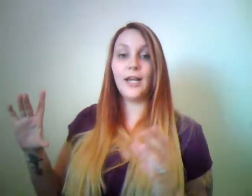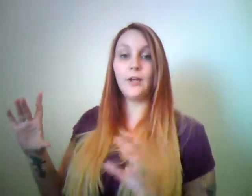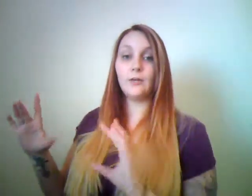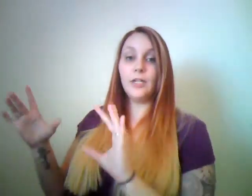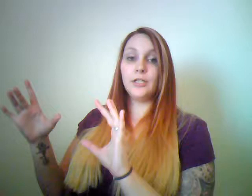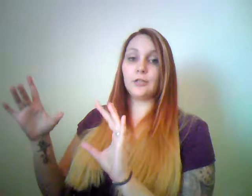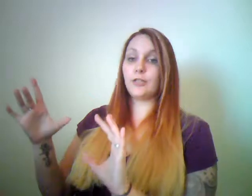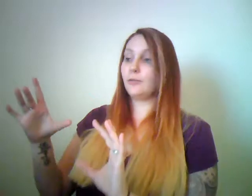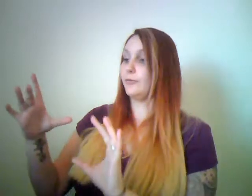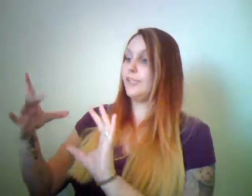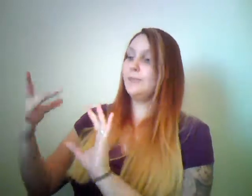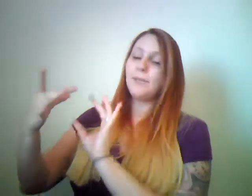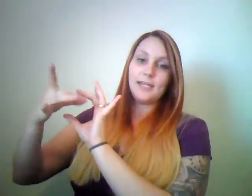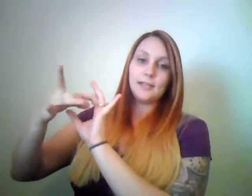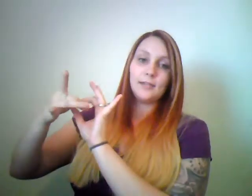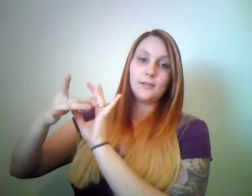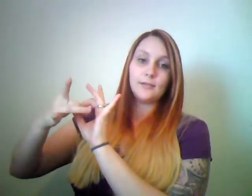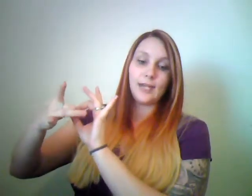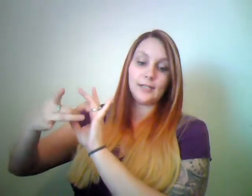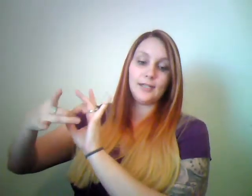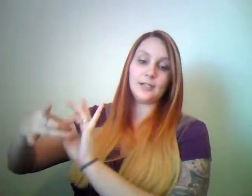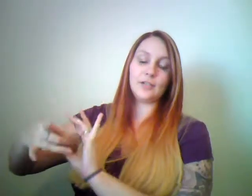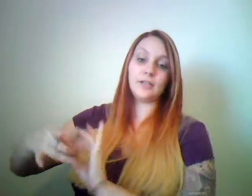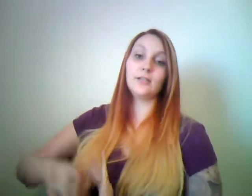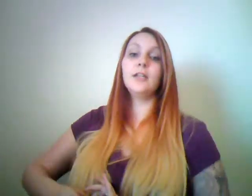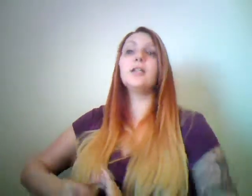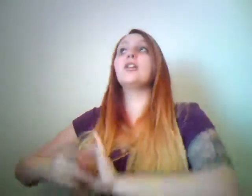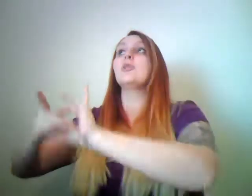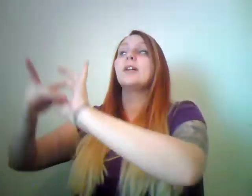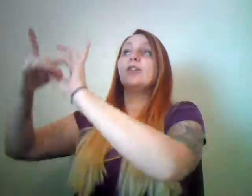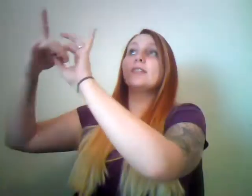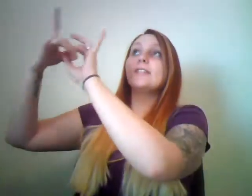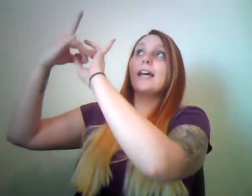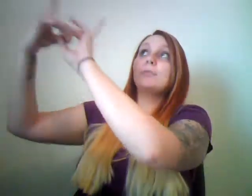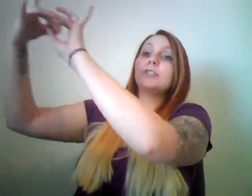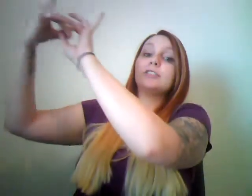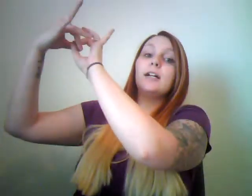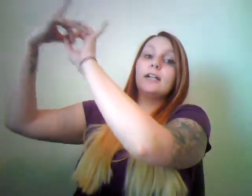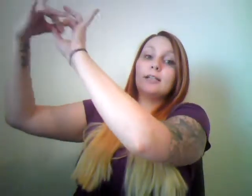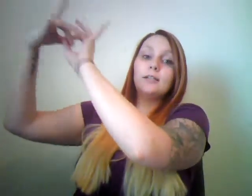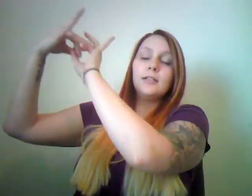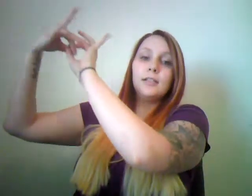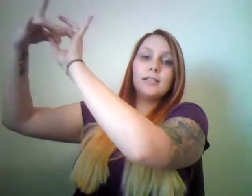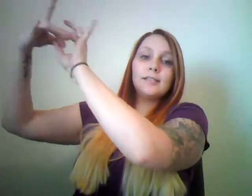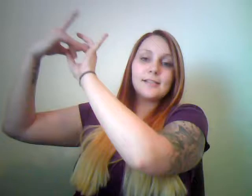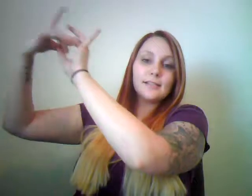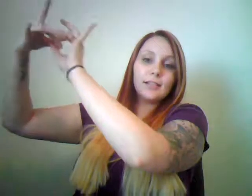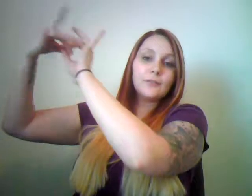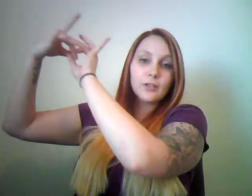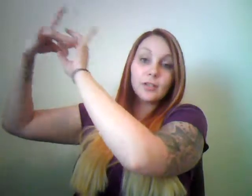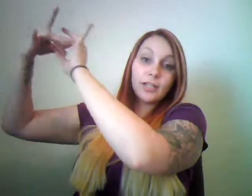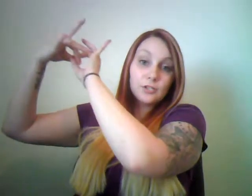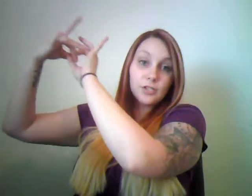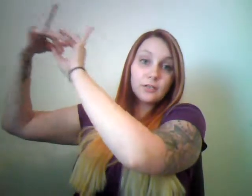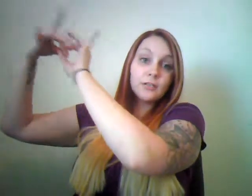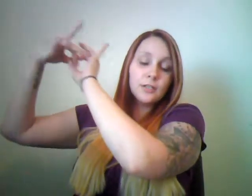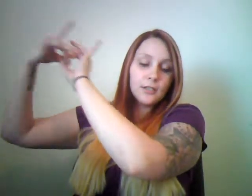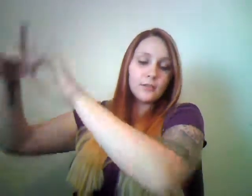now you're going to remake that connection. Go to where you established God. And this is a sign for connection.